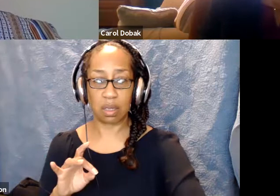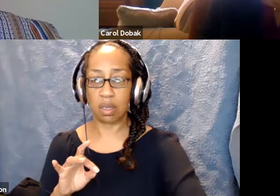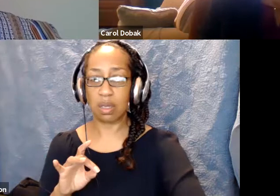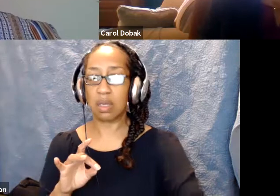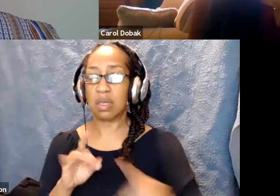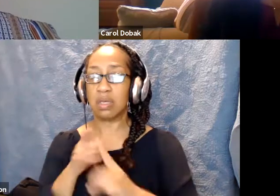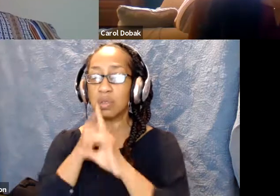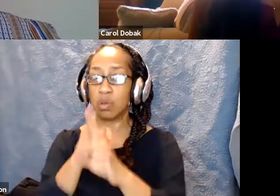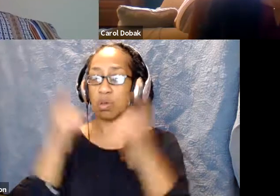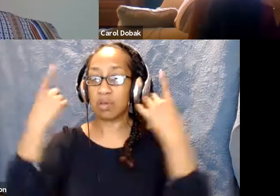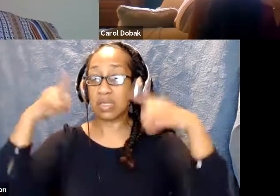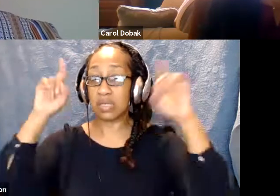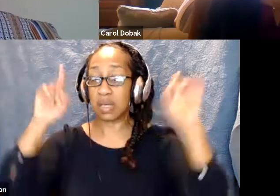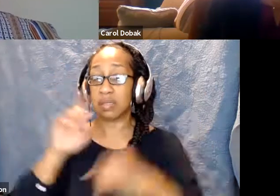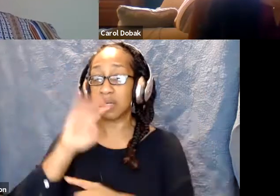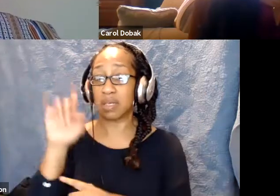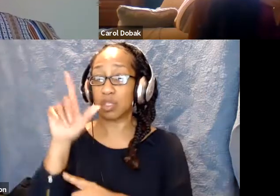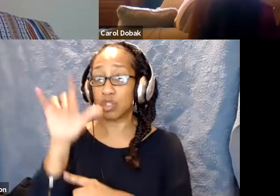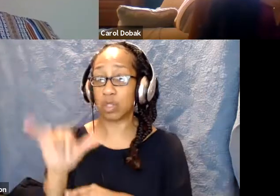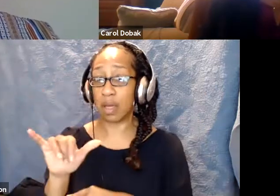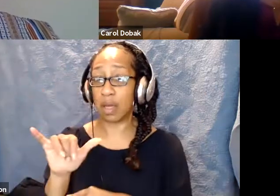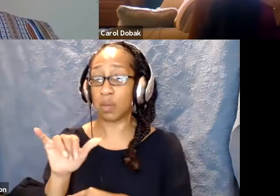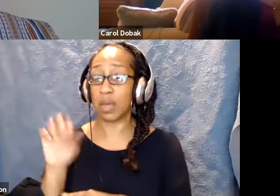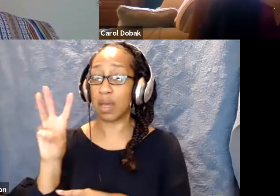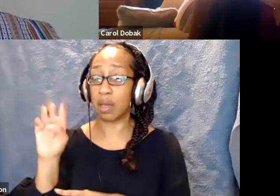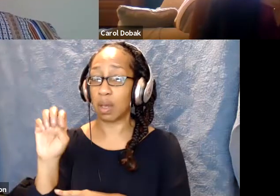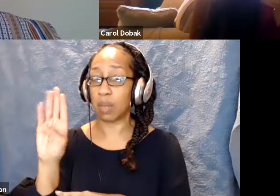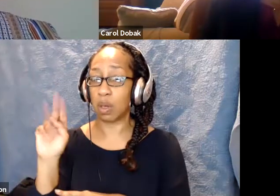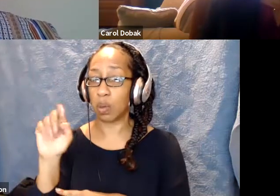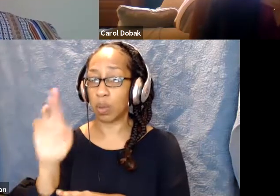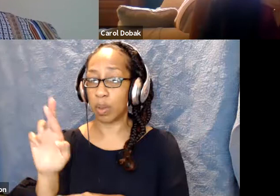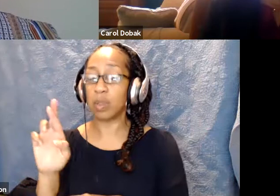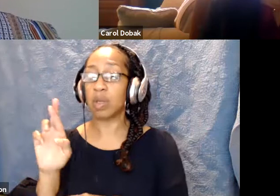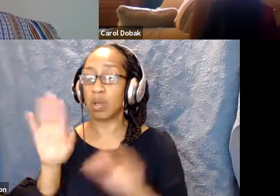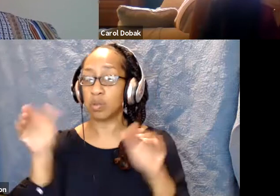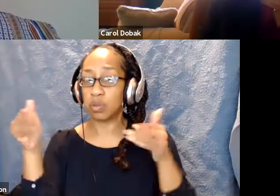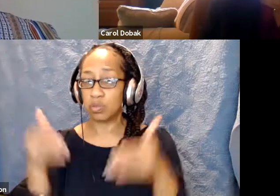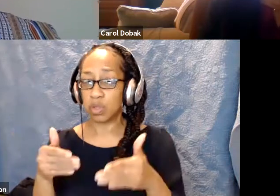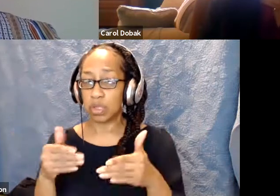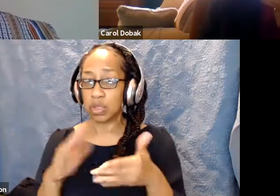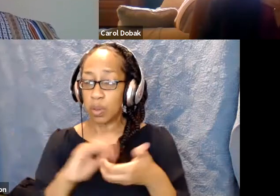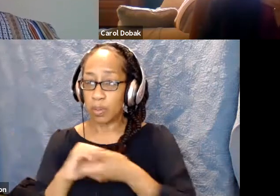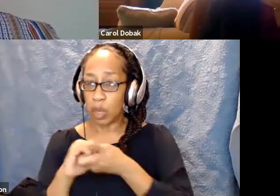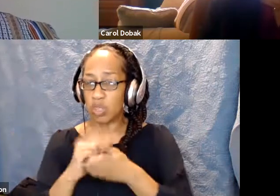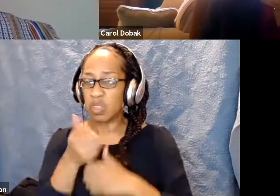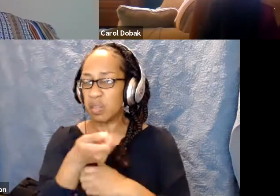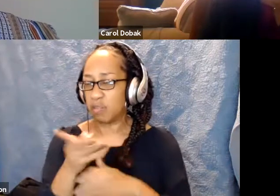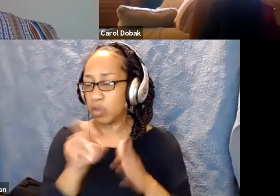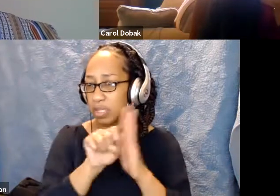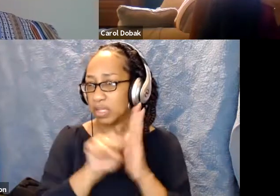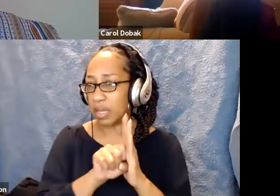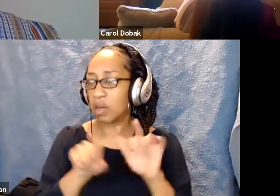In July, we held a webinar that highlighted successful partnerships in a few states. Earlier this month, we held a